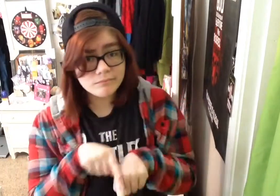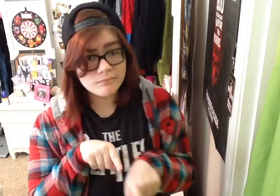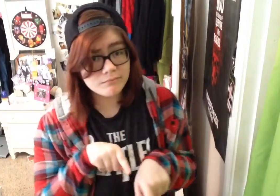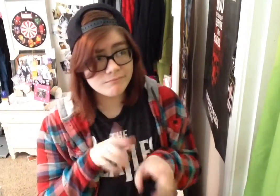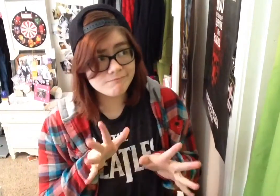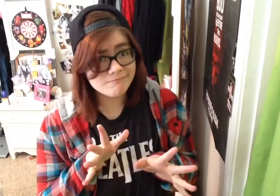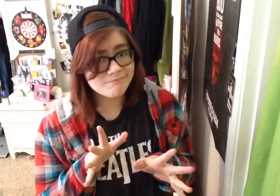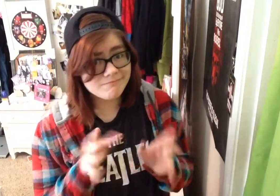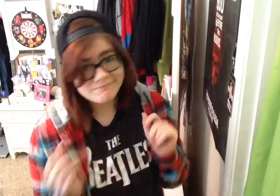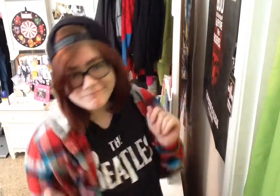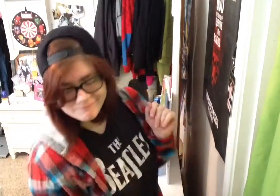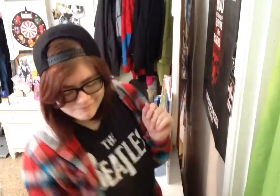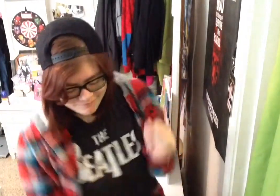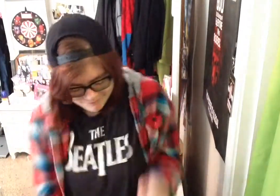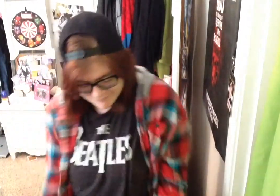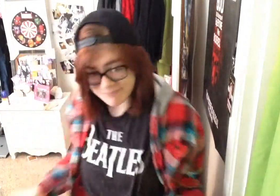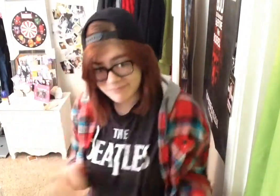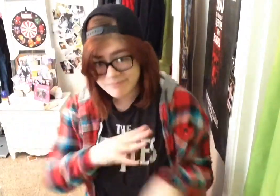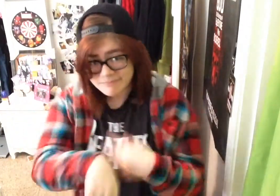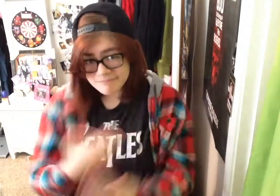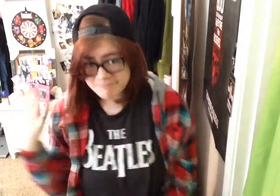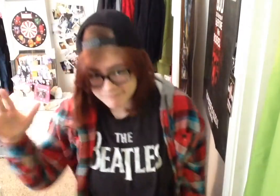Blow us all the way.